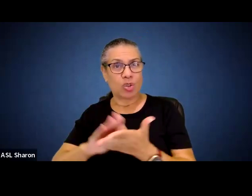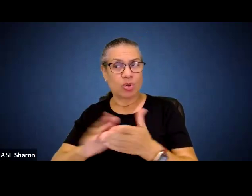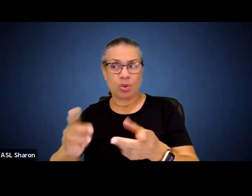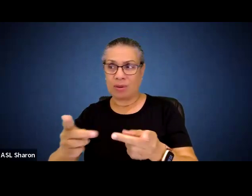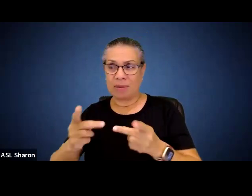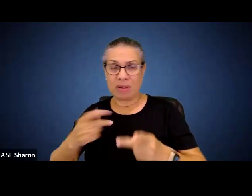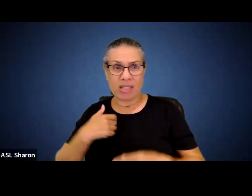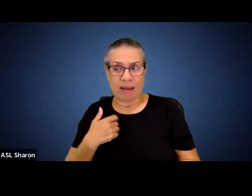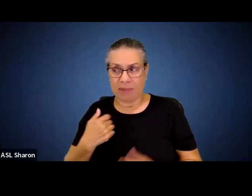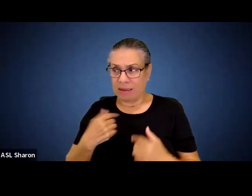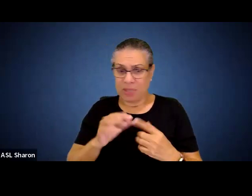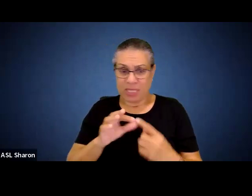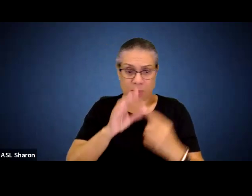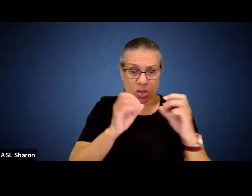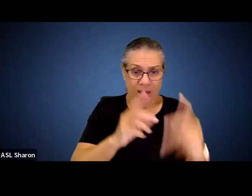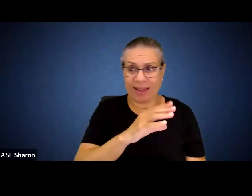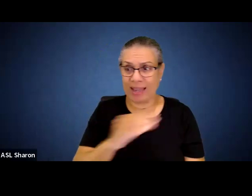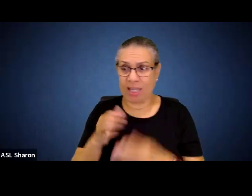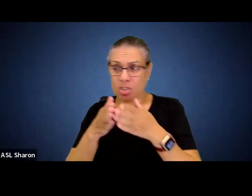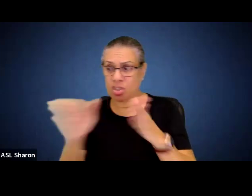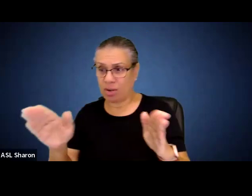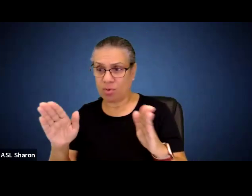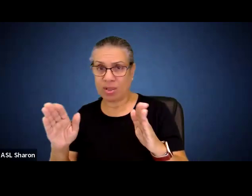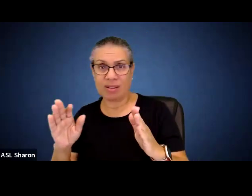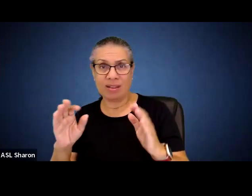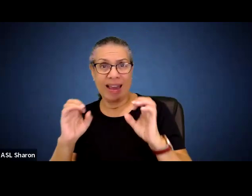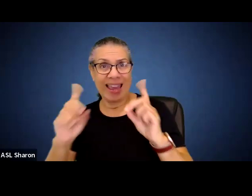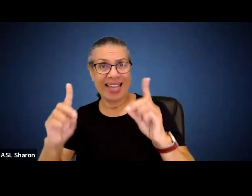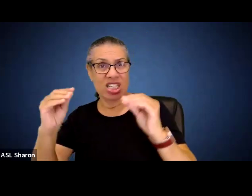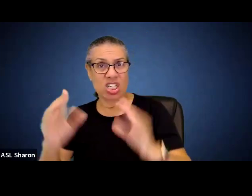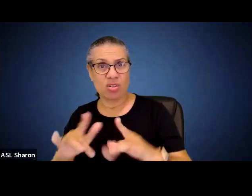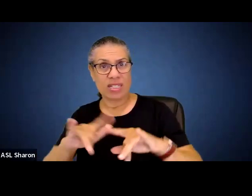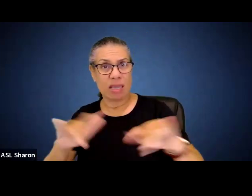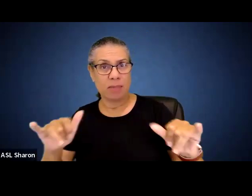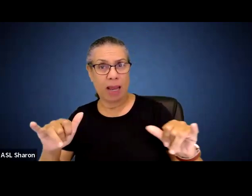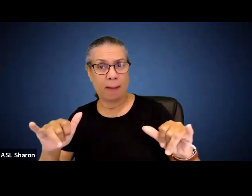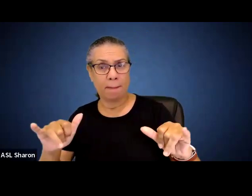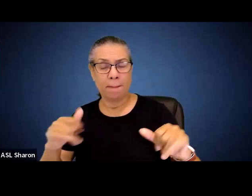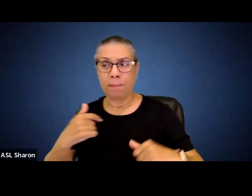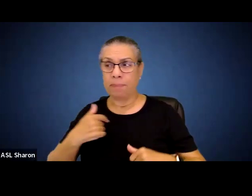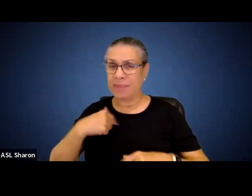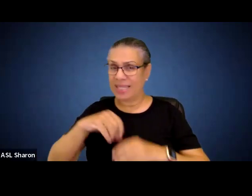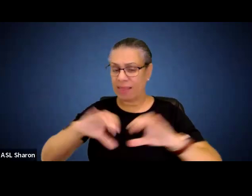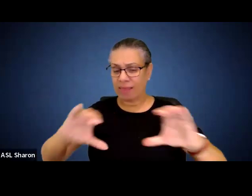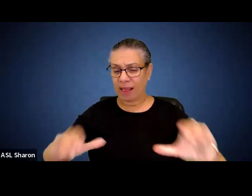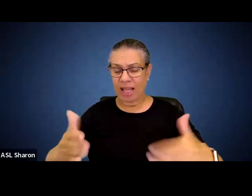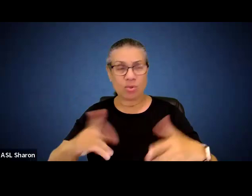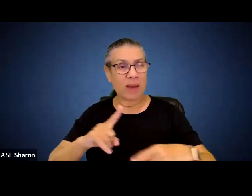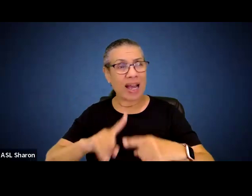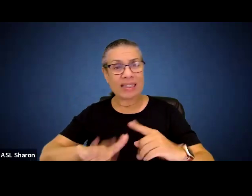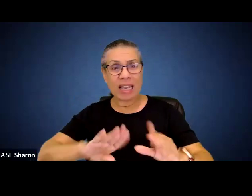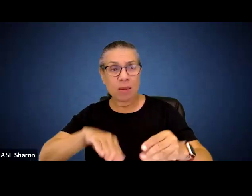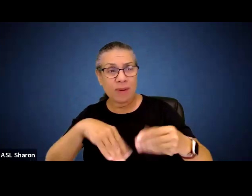accomplish the job of a special educator and a general educator at the same time. When it's just me in the classroom, I cannot give every student